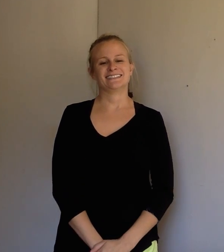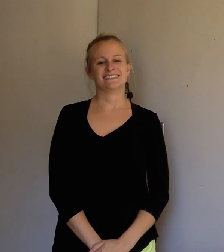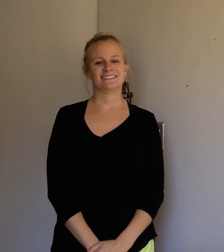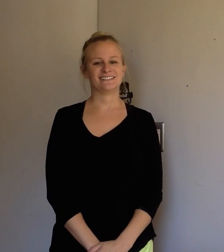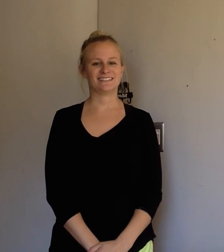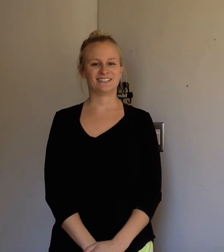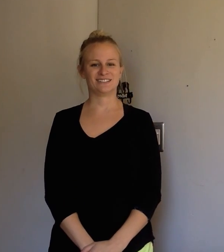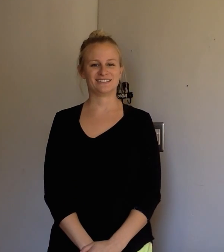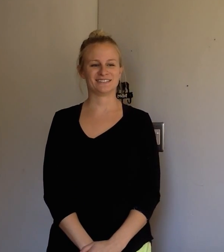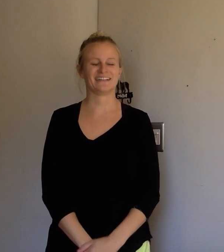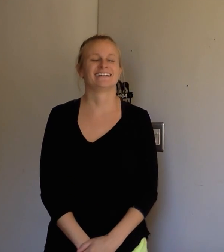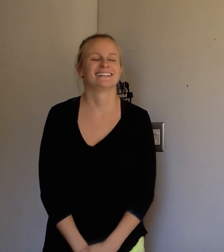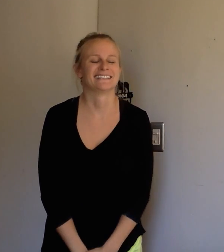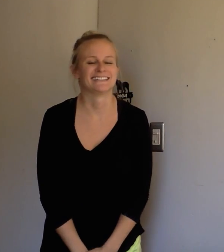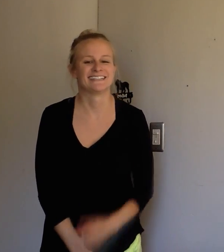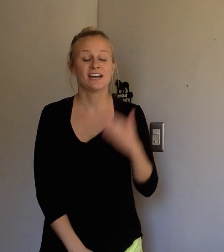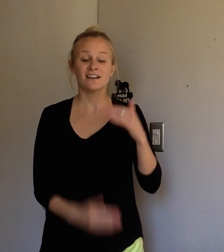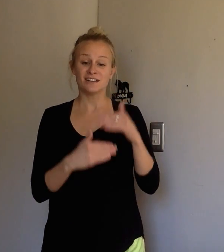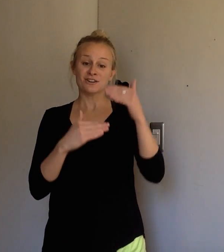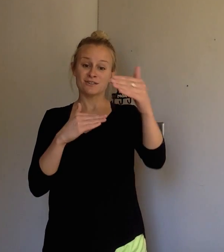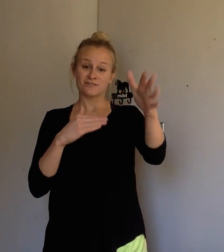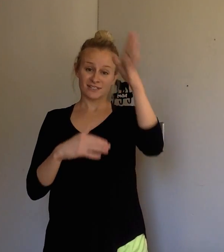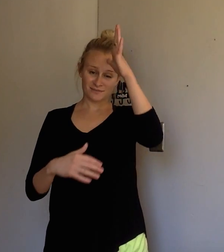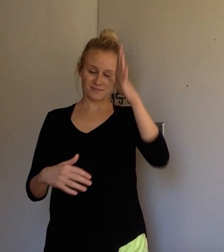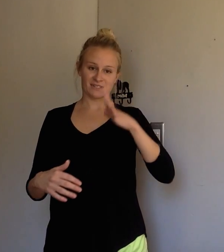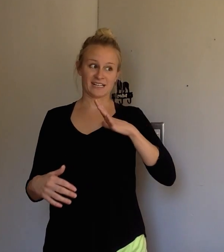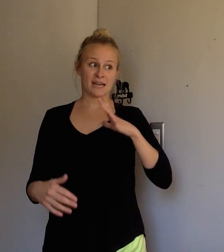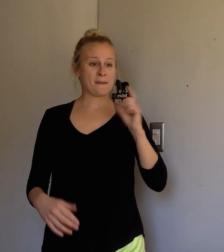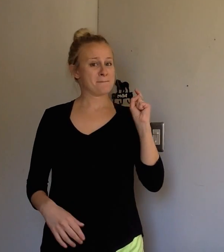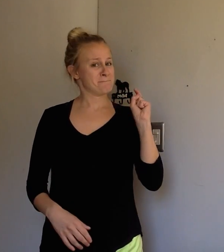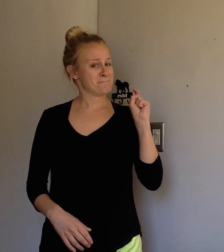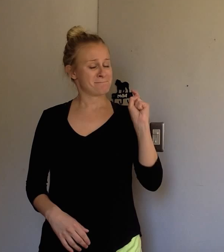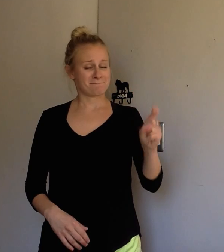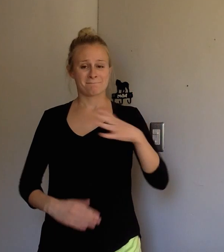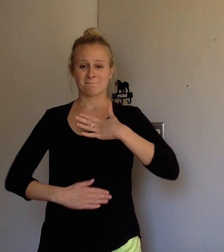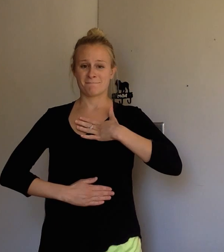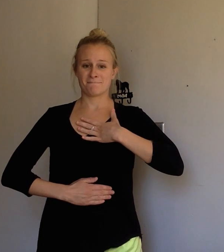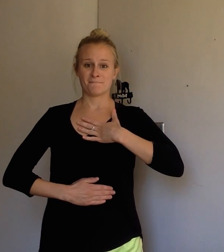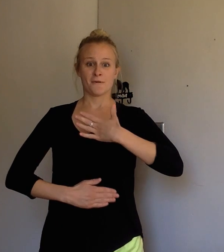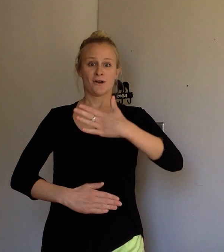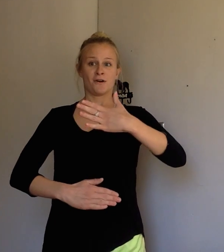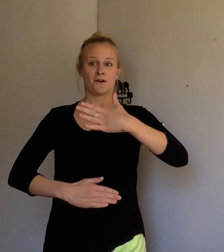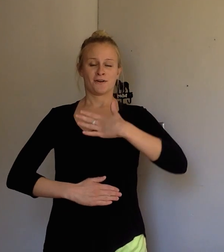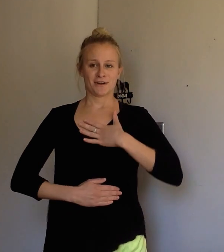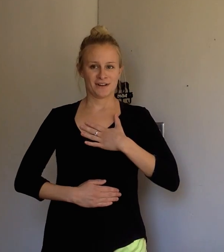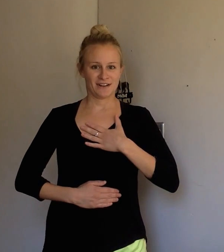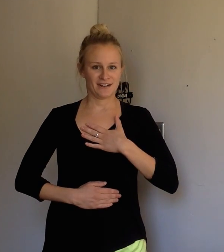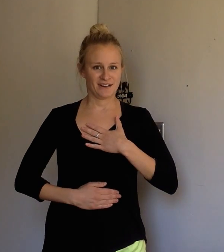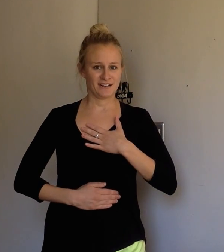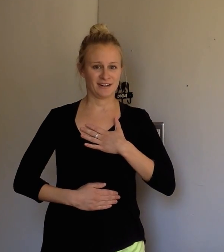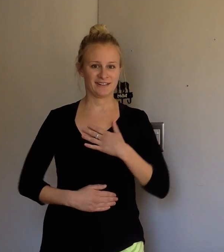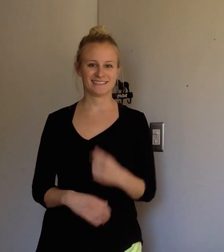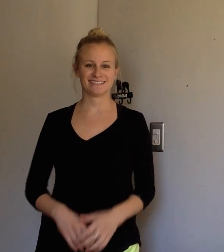Now this next guy, I need him to breathe. There's a point in this where I'm just like, oh, you've got to get some air in there, mates, because he just sounds like he's breathing